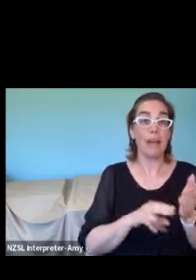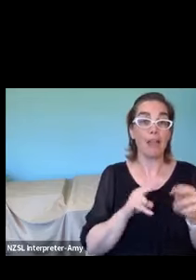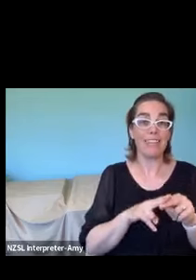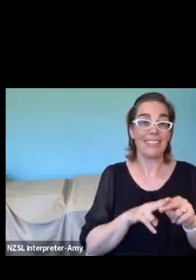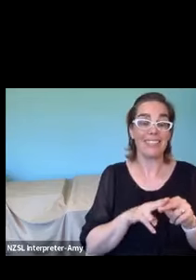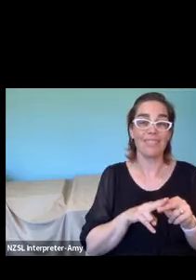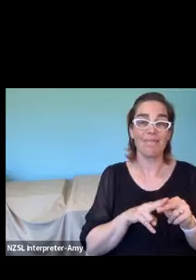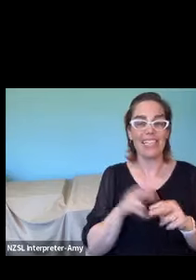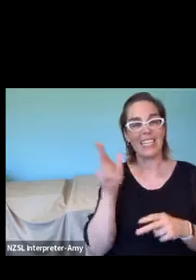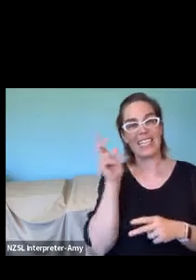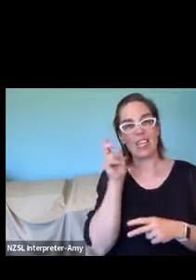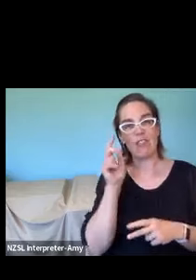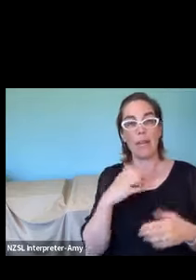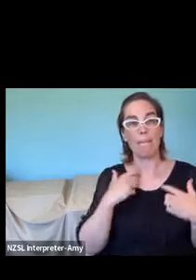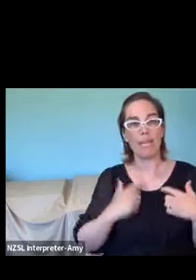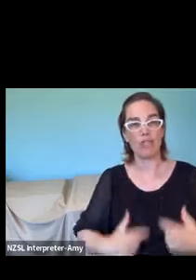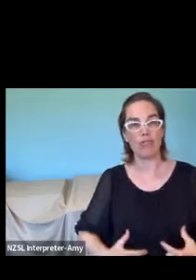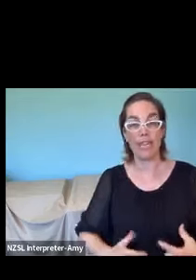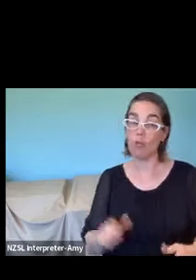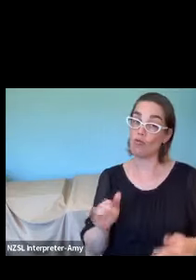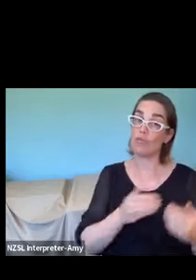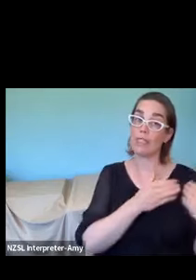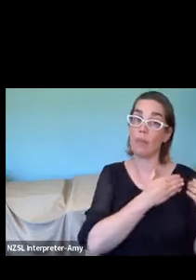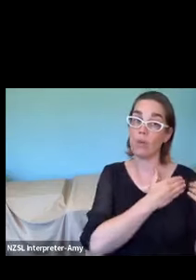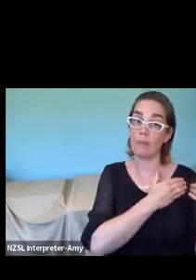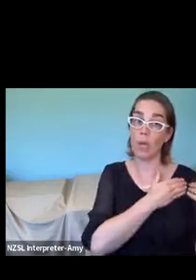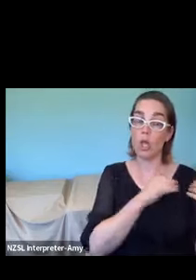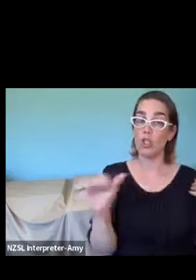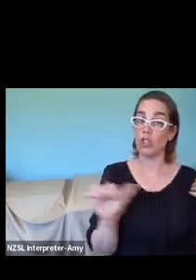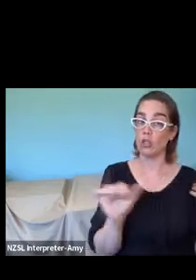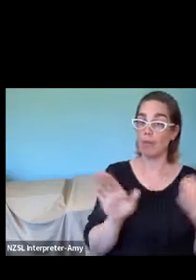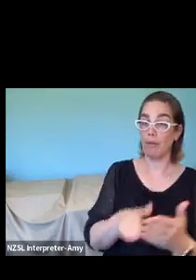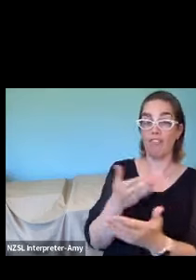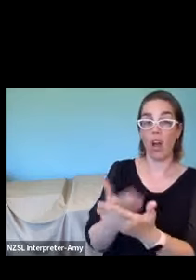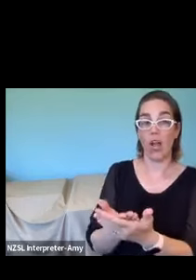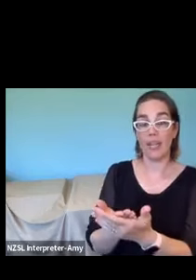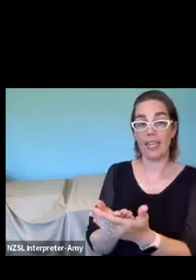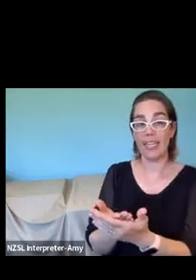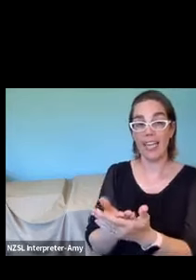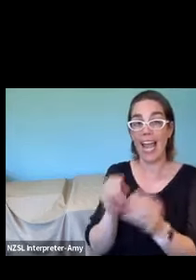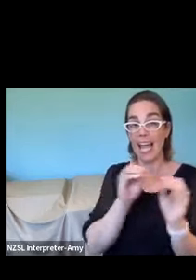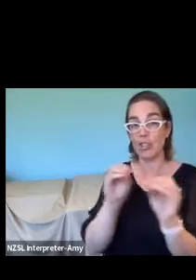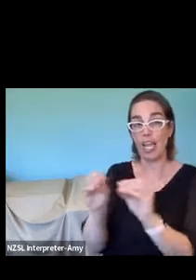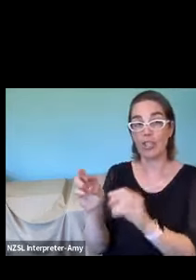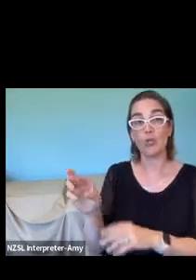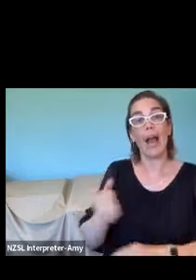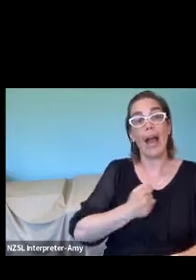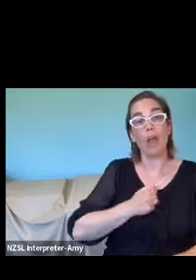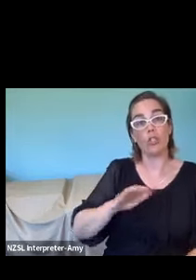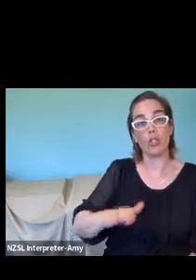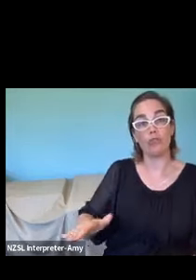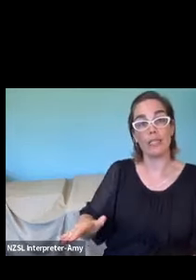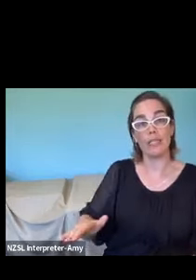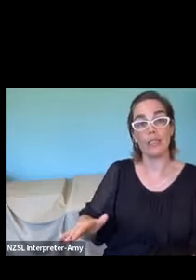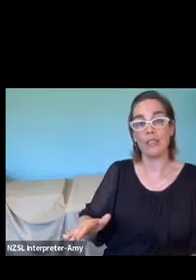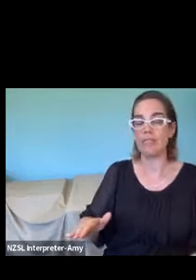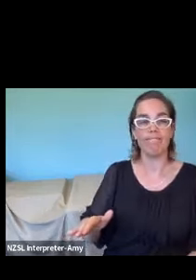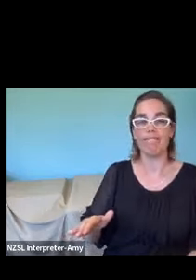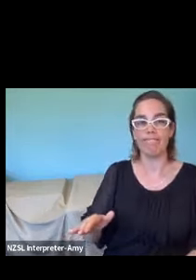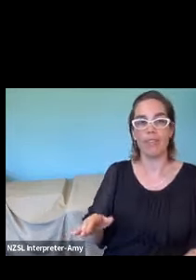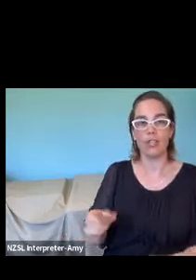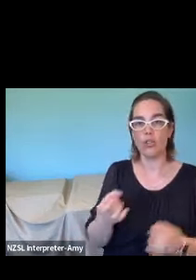these ministries that are responsible for providing education to our children aren't prepared to commit to something that will